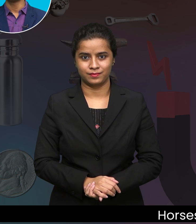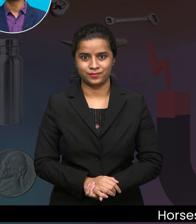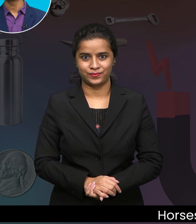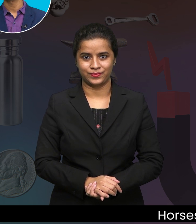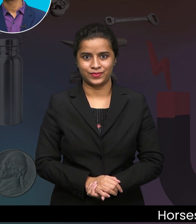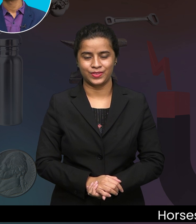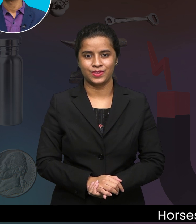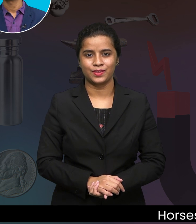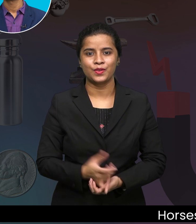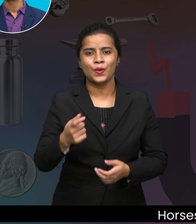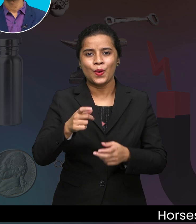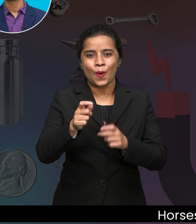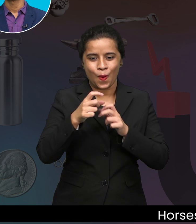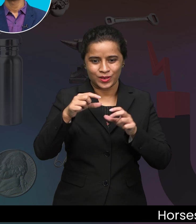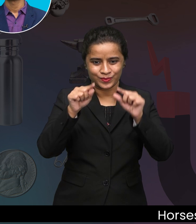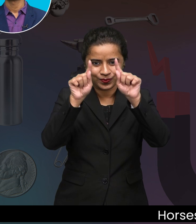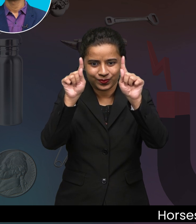horseshoe magnets,